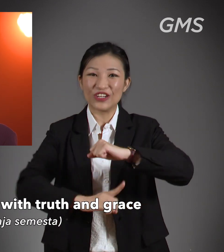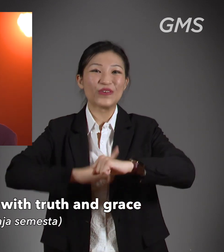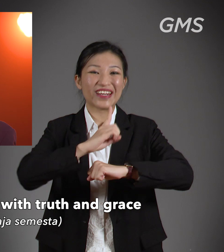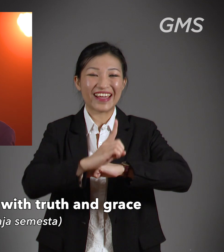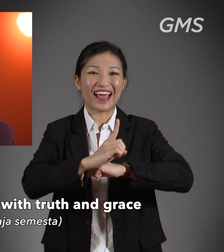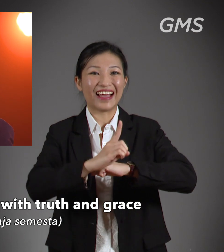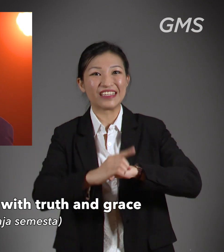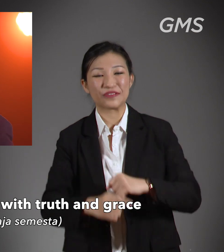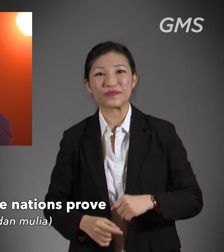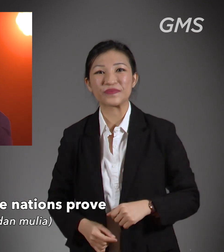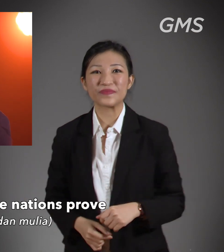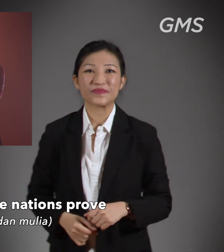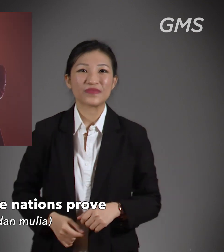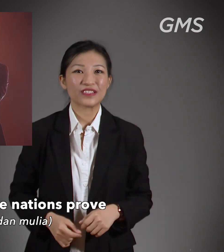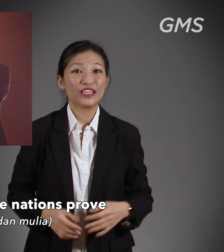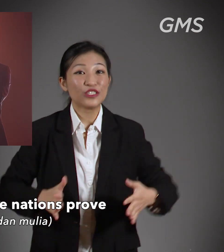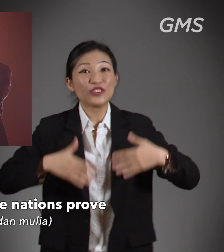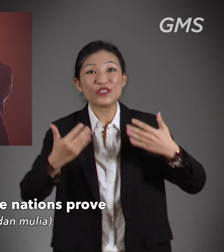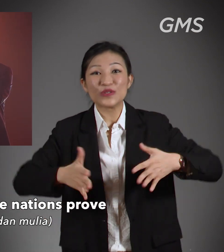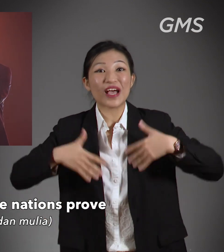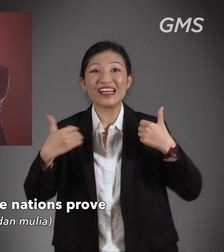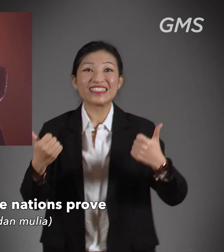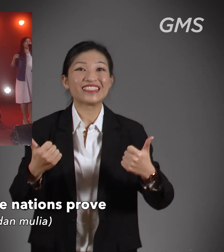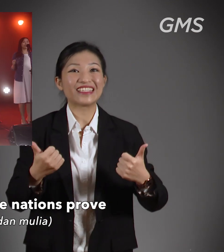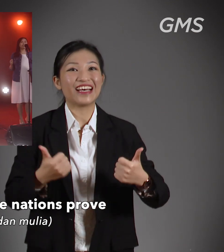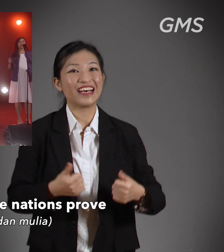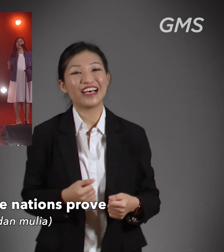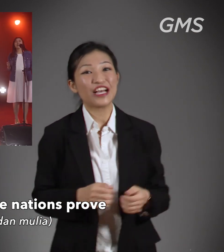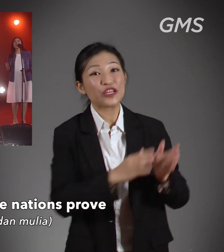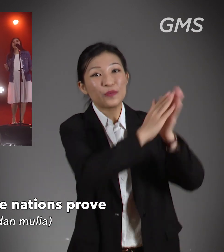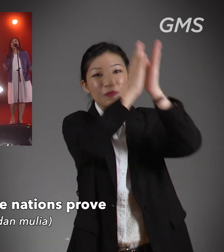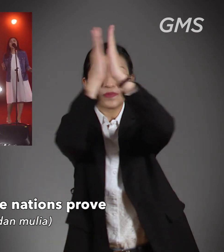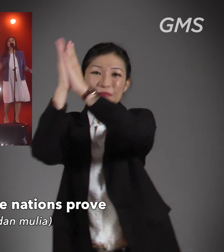truth and grace and makes the